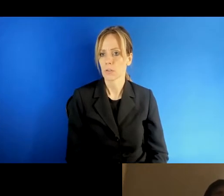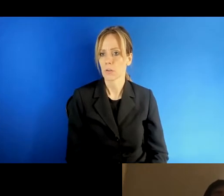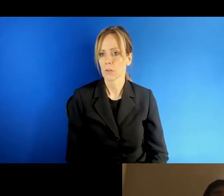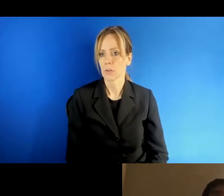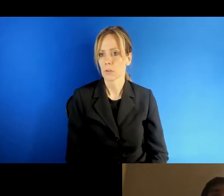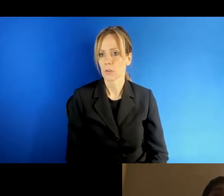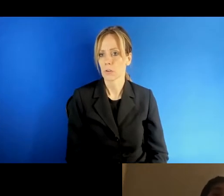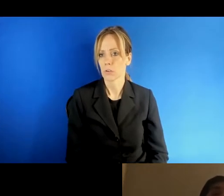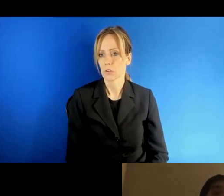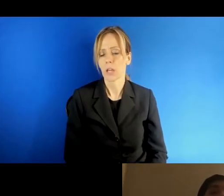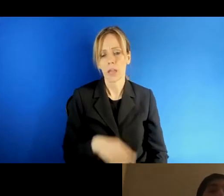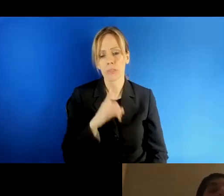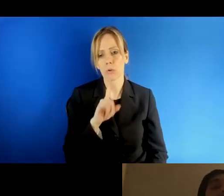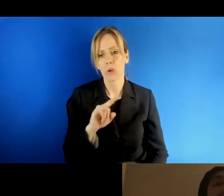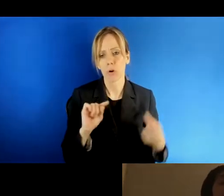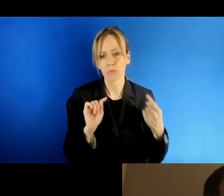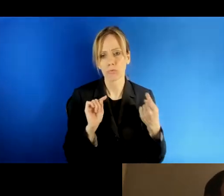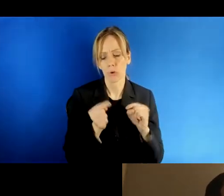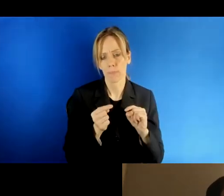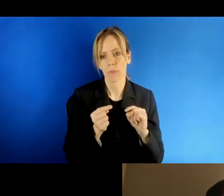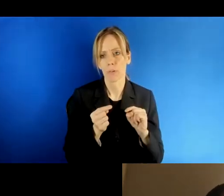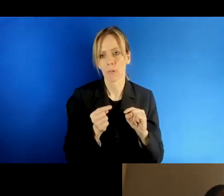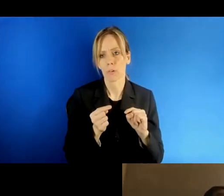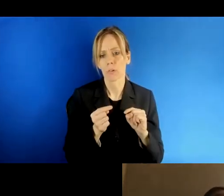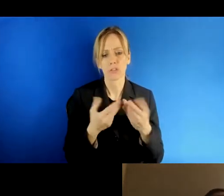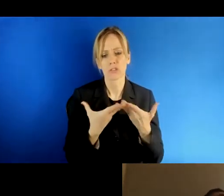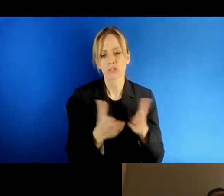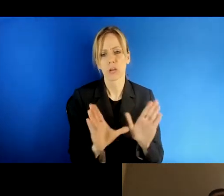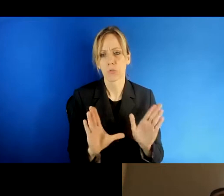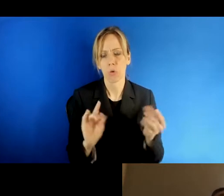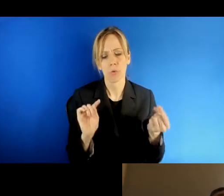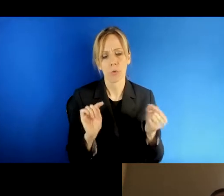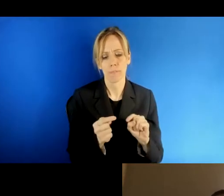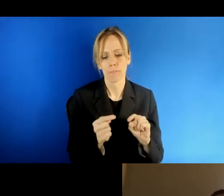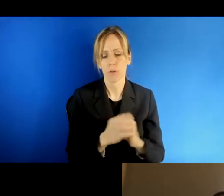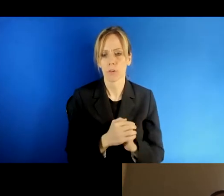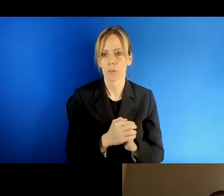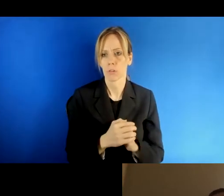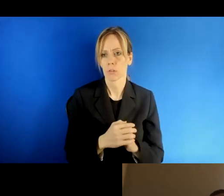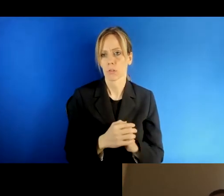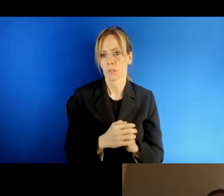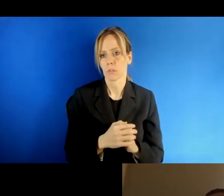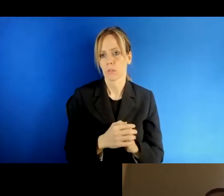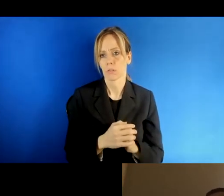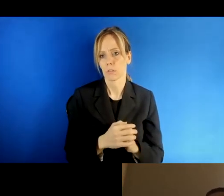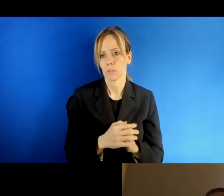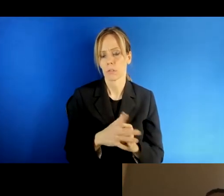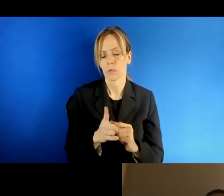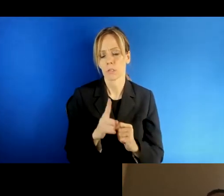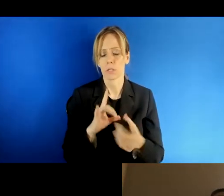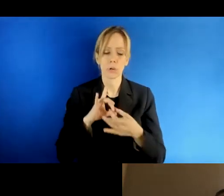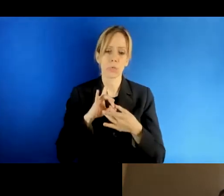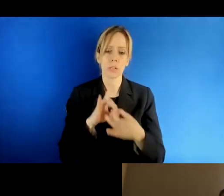are hurtful in general as to the last question.